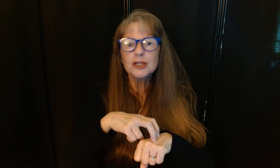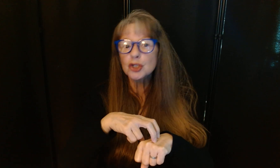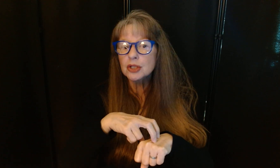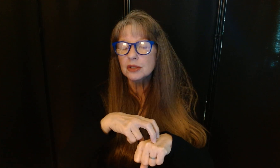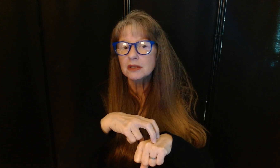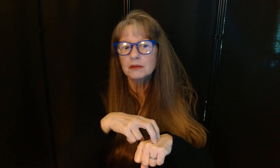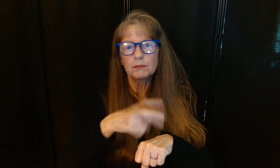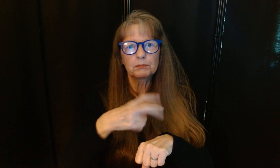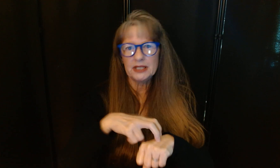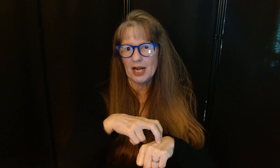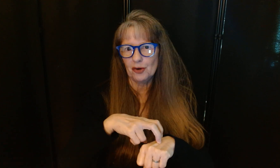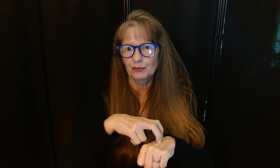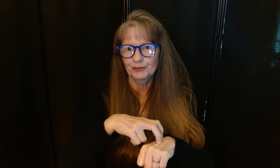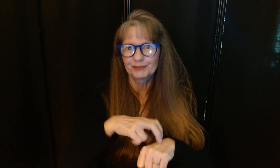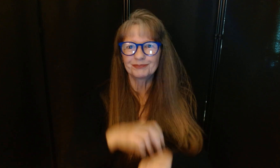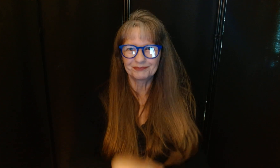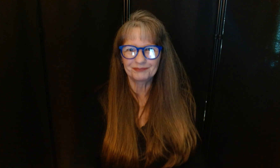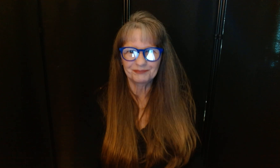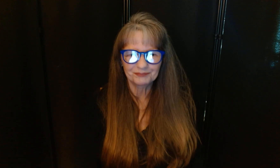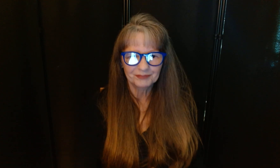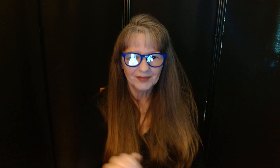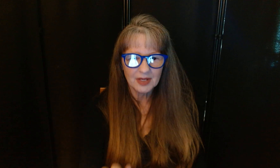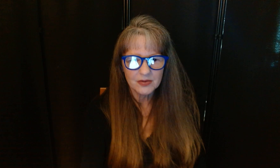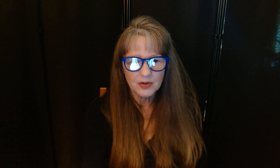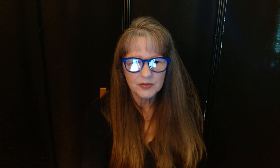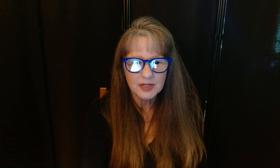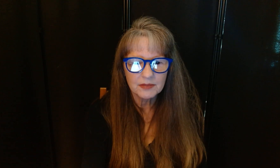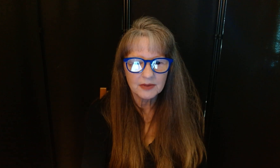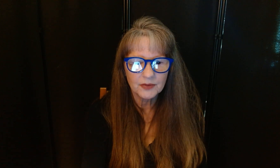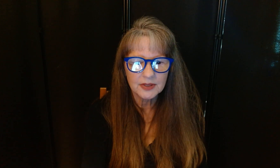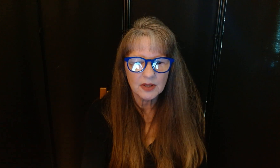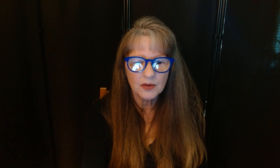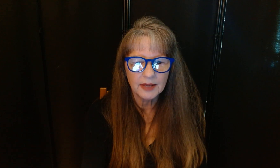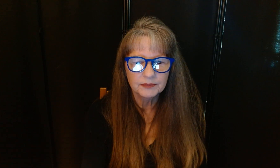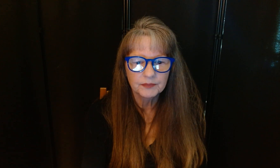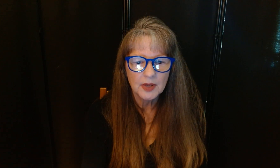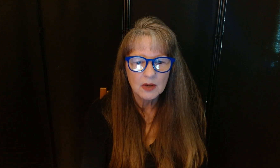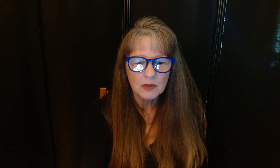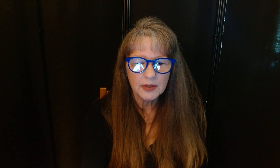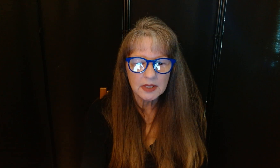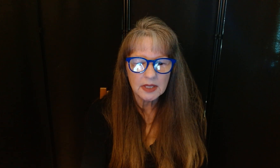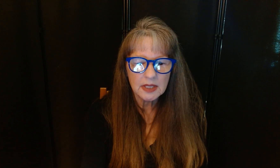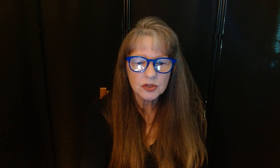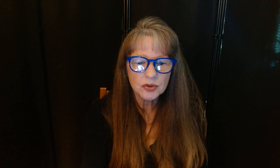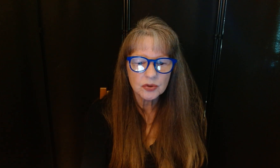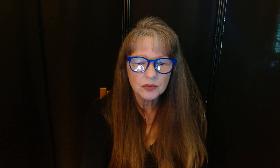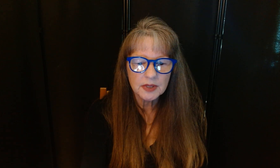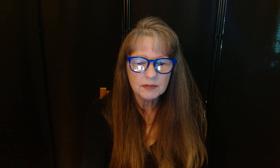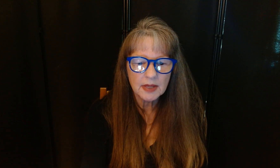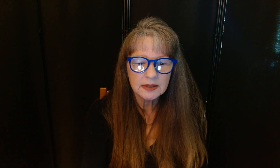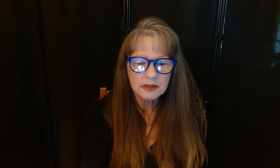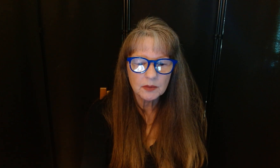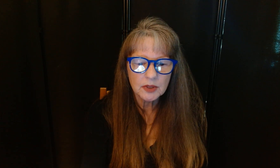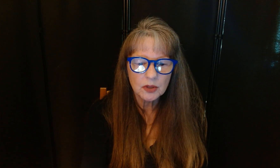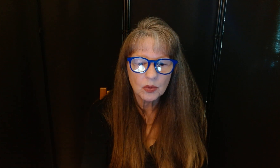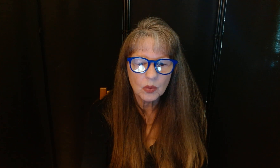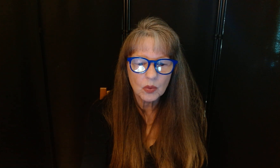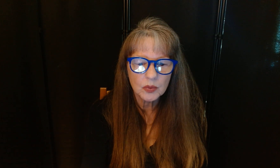Irish, potato. So same difference. Okay. We did Easter, we did Muslim, we did horse racing,